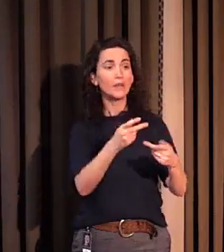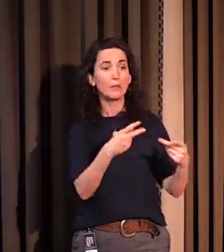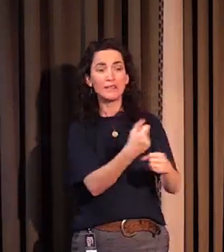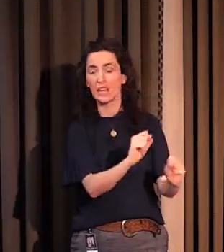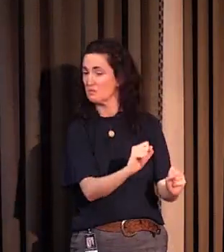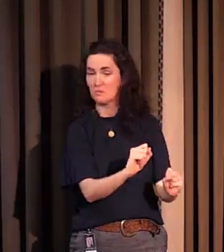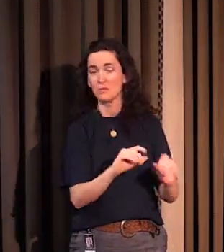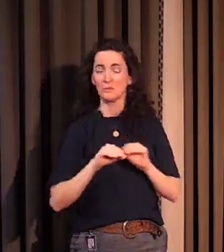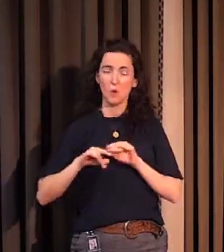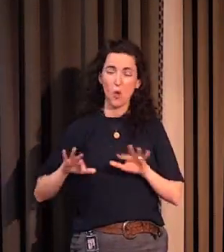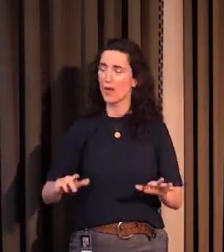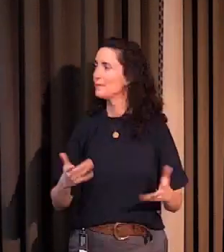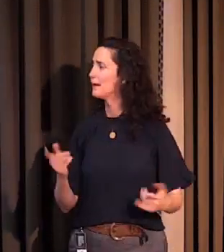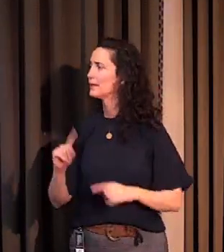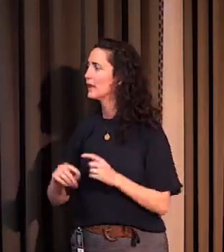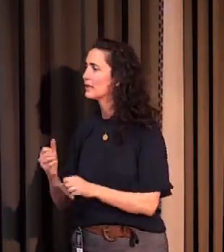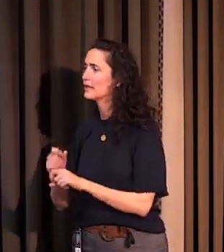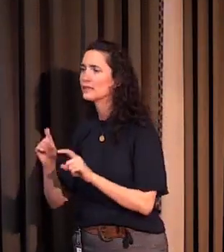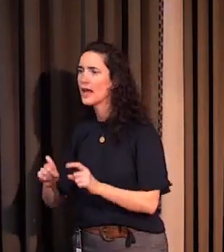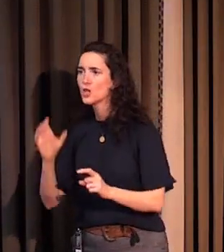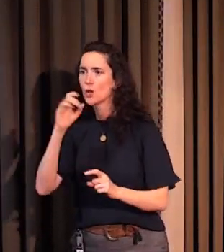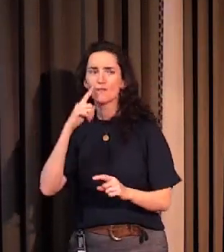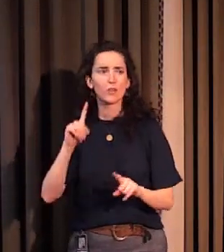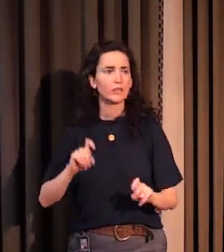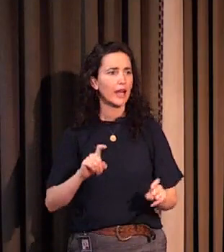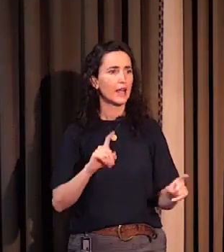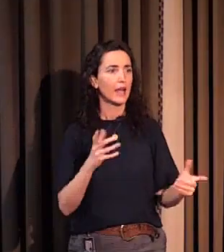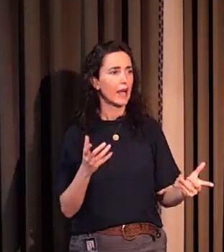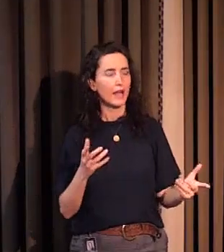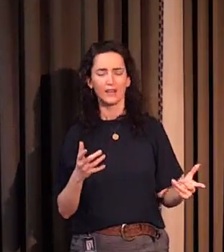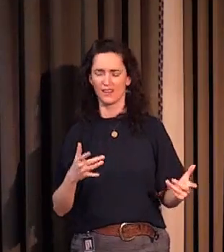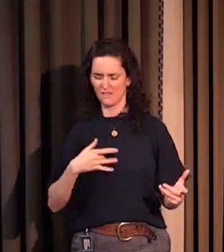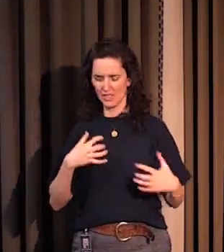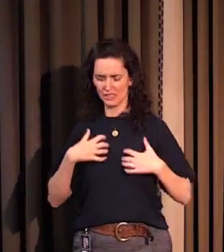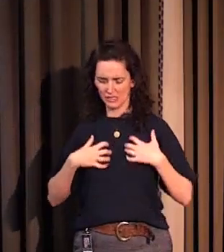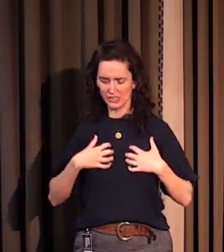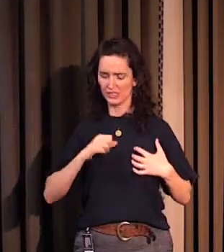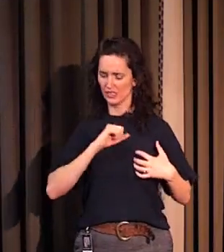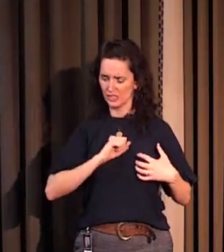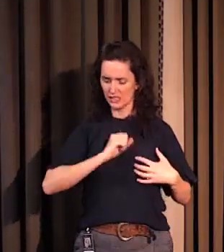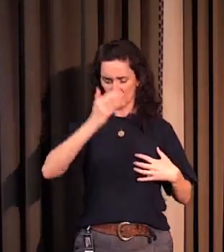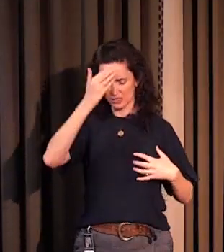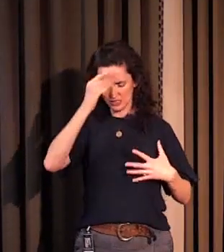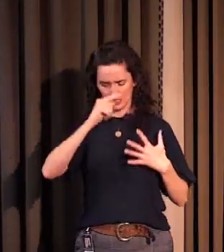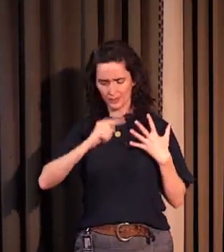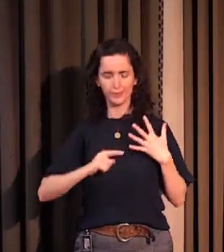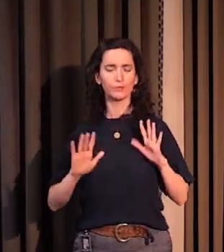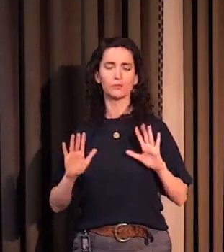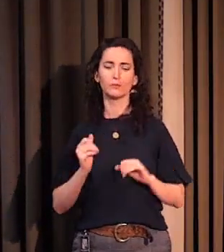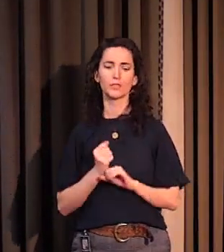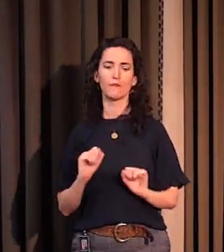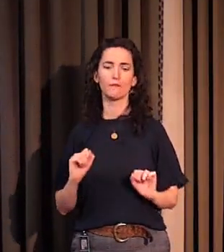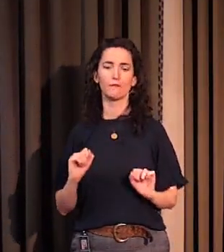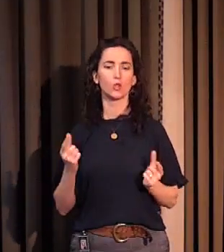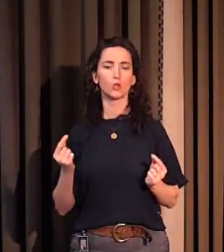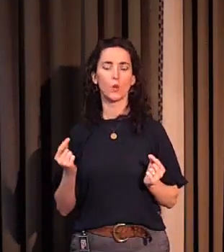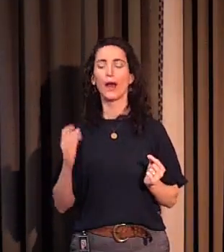have trouble getting a test, a take-home test particularly, and you do have symptoms, the prudent thing to do is just assume you have